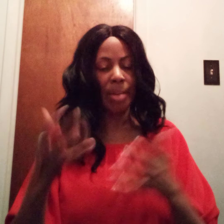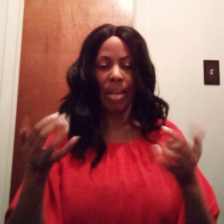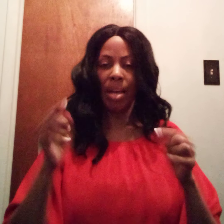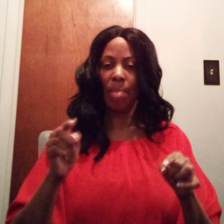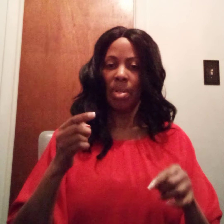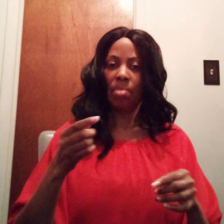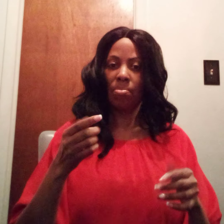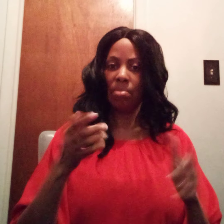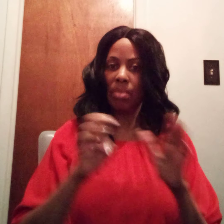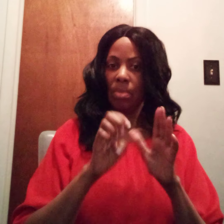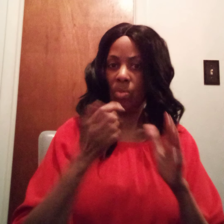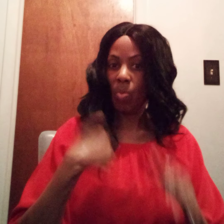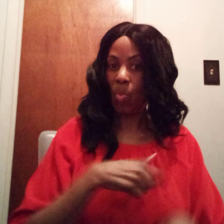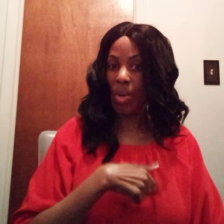discount